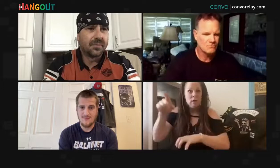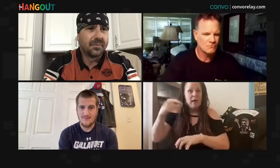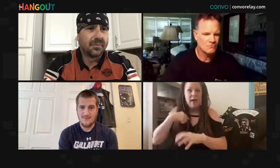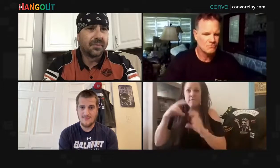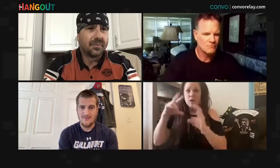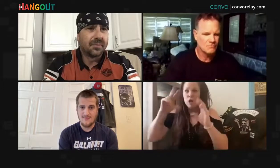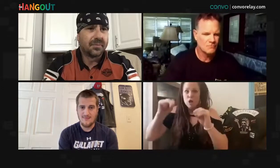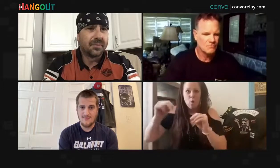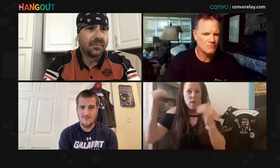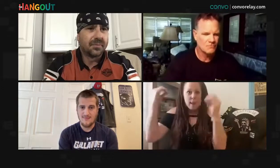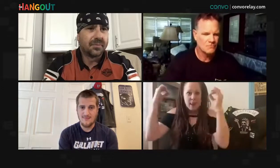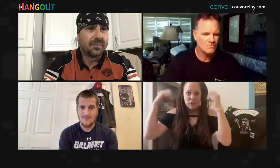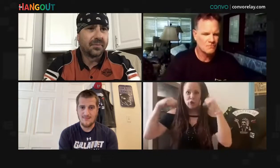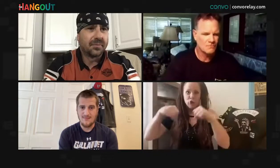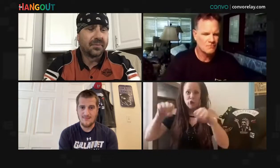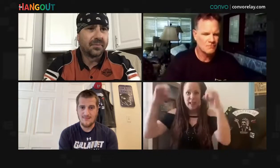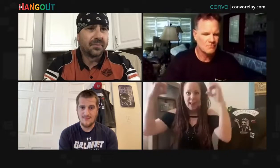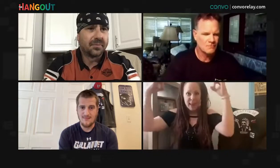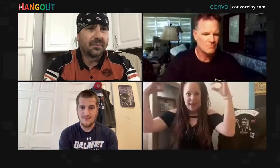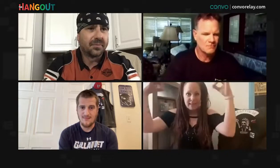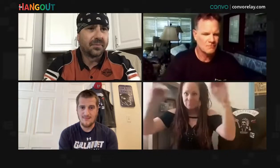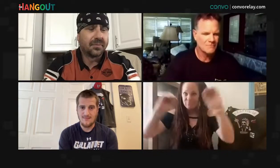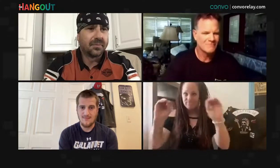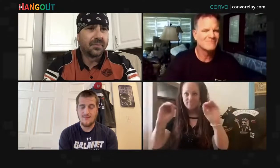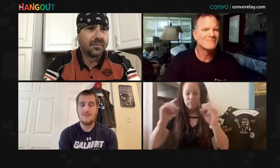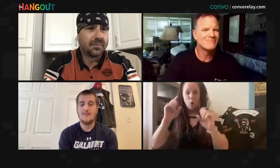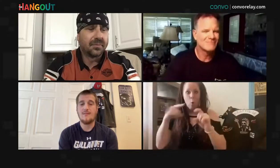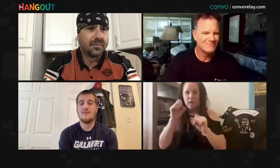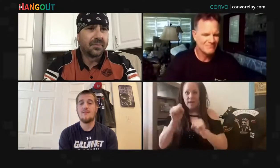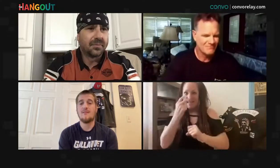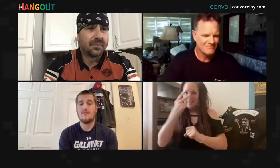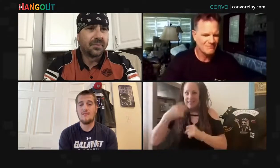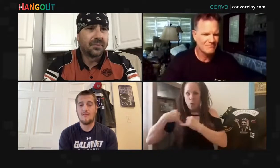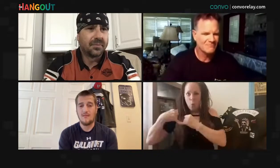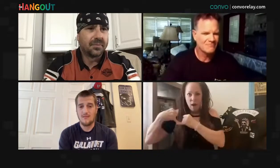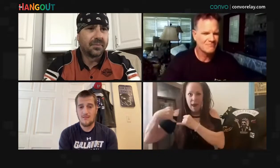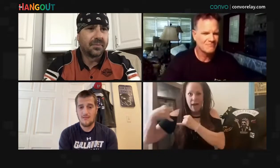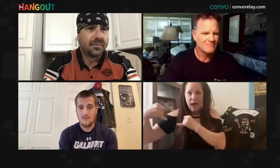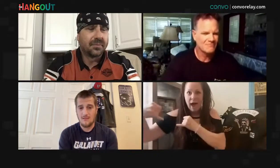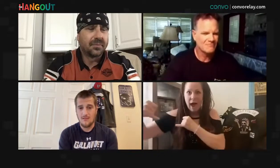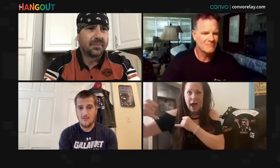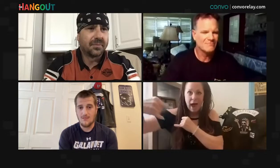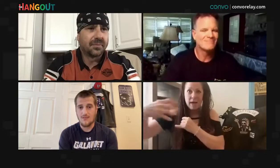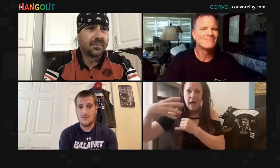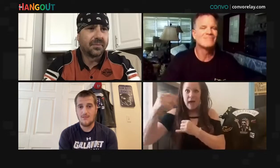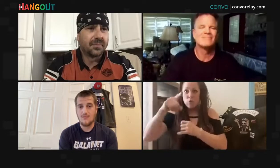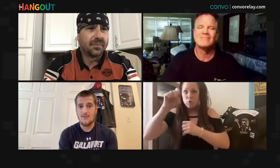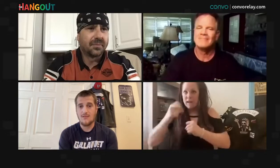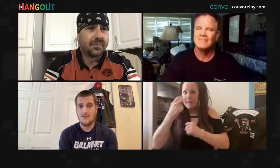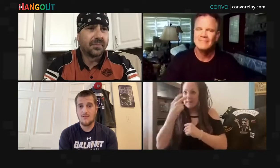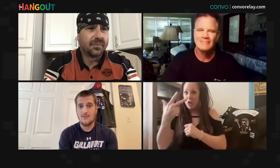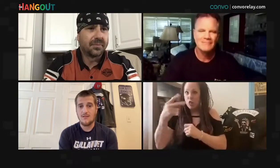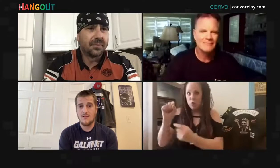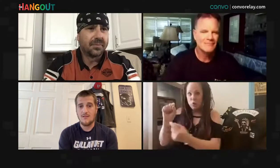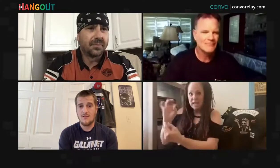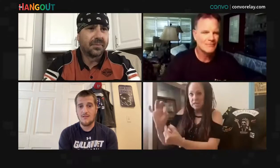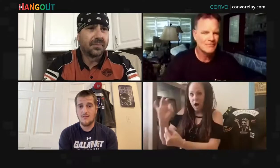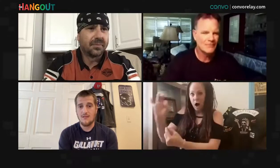9 p.m, it's really dark. They don't have any street lights. You could only see the lines in the street, and you could